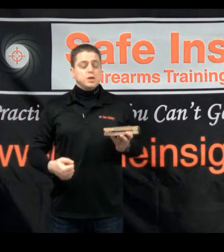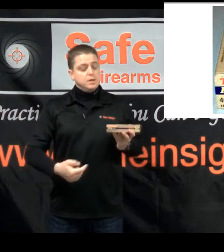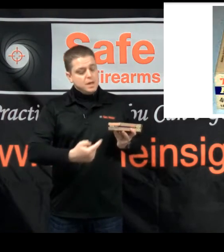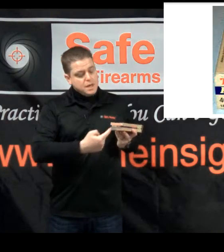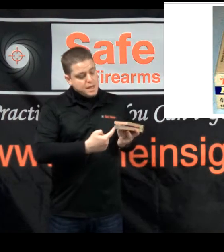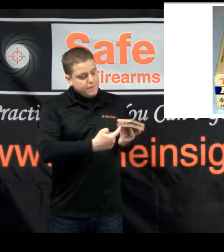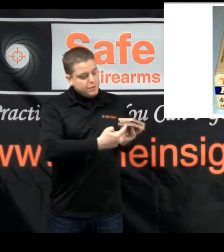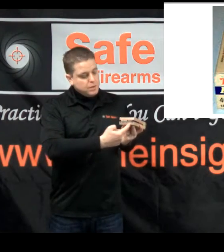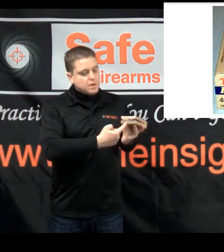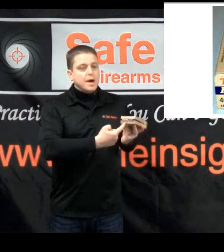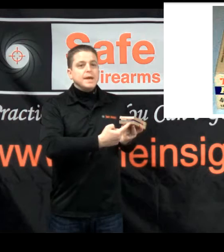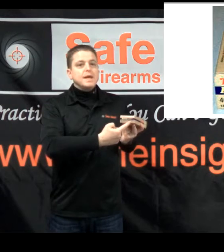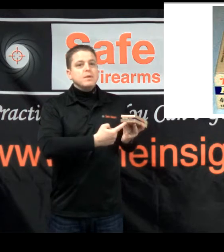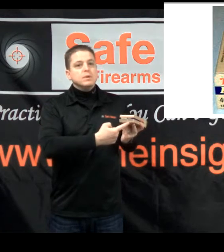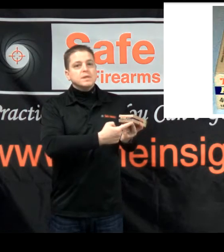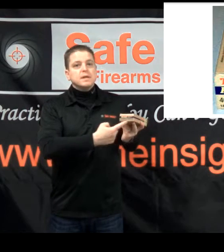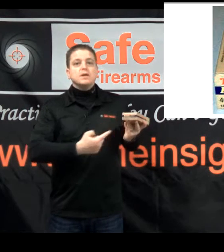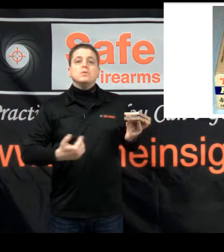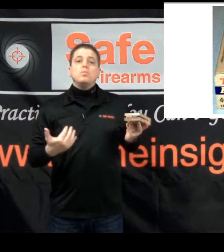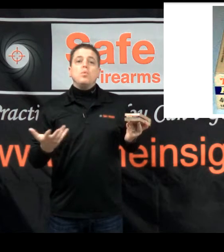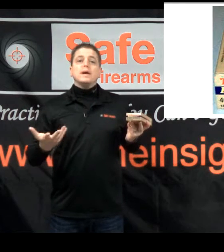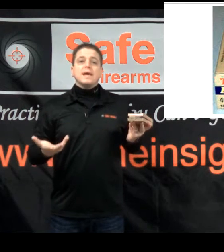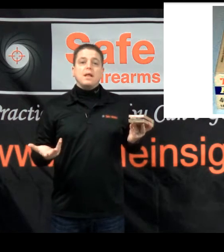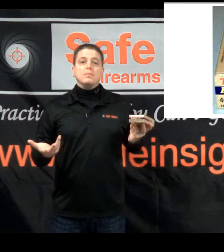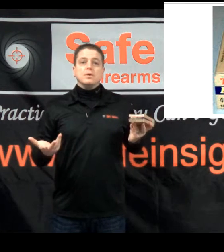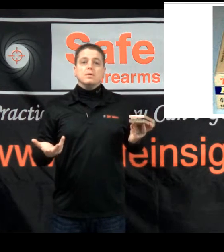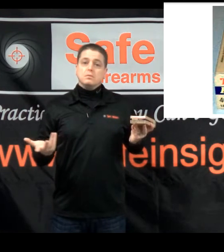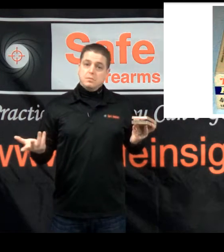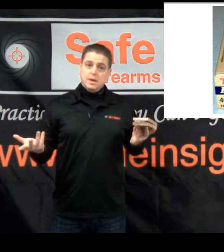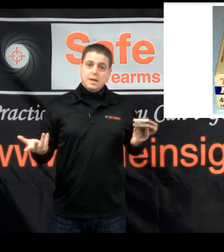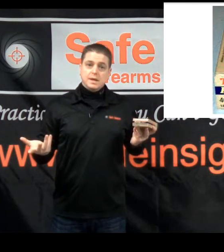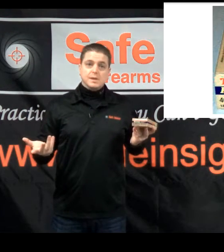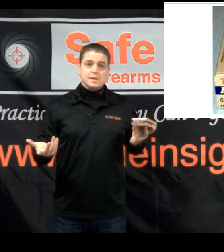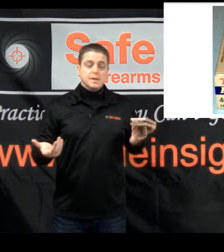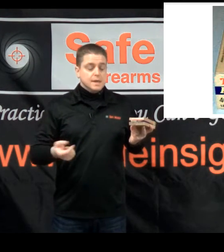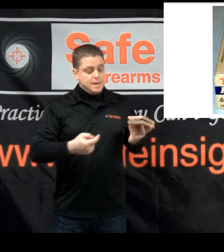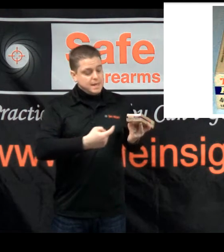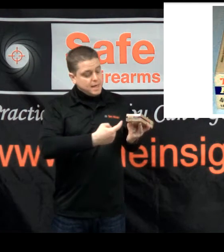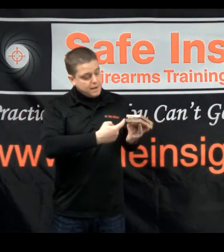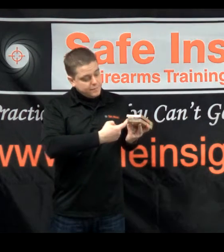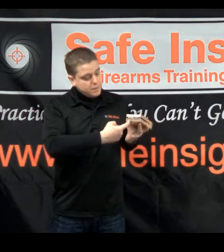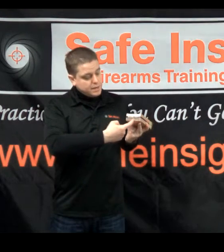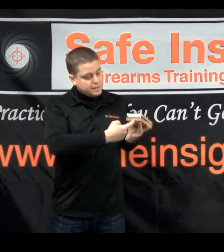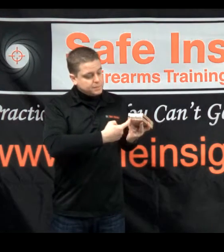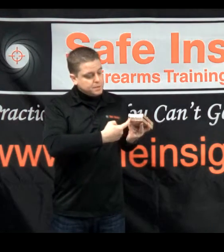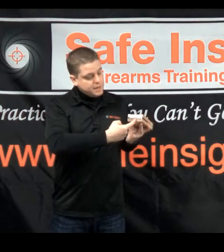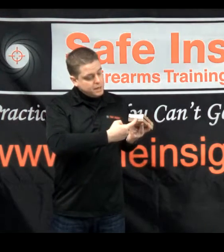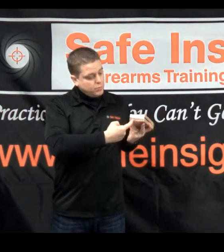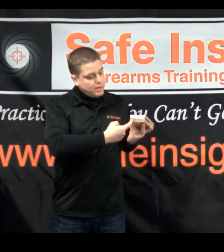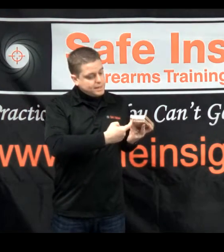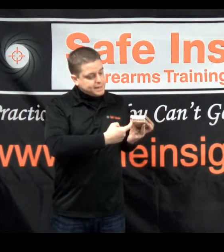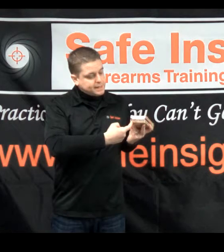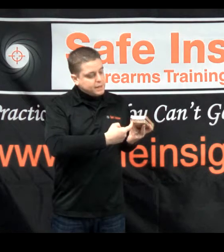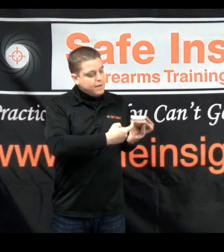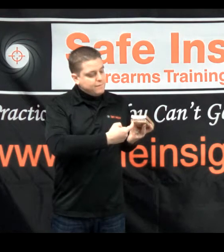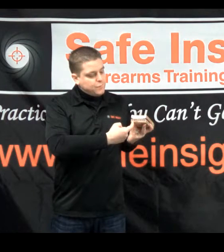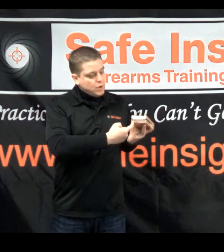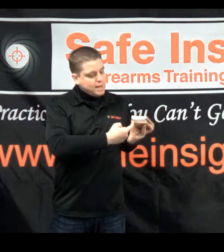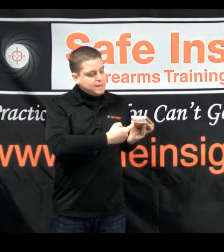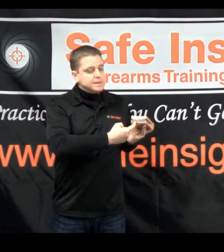ammunition, if you look on it, it will tell you what caliber it is. Again, if you look at this particular one, it says 40